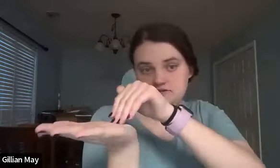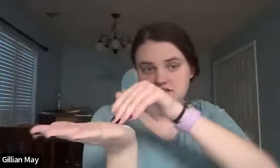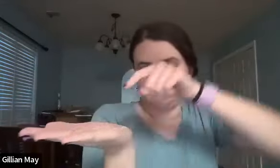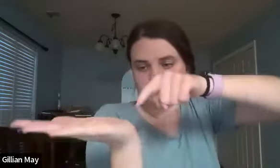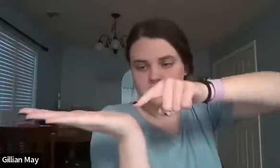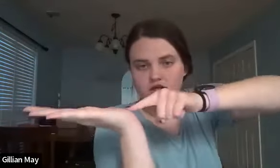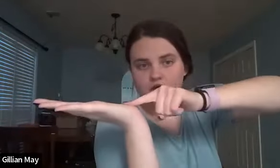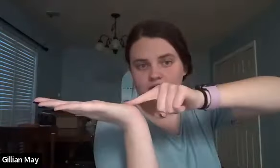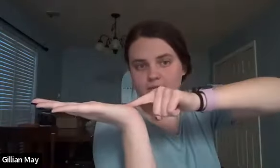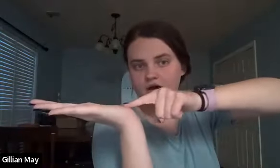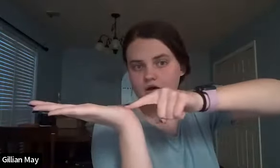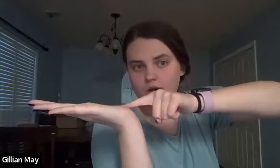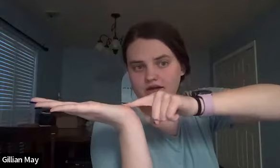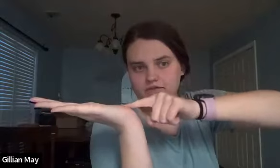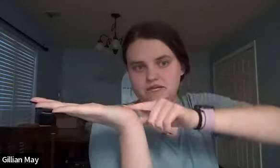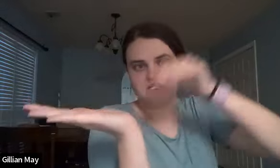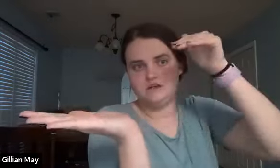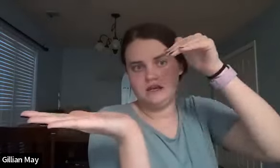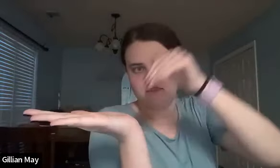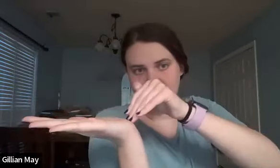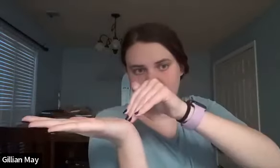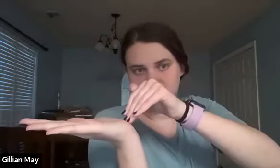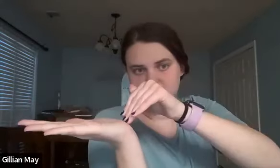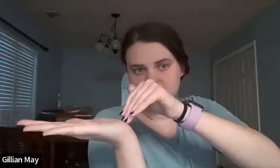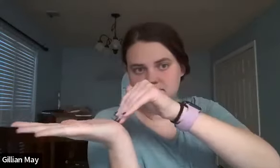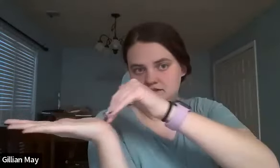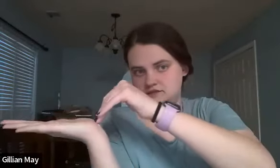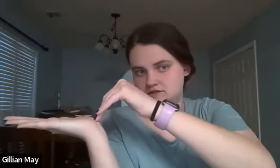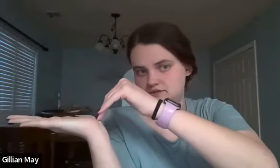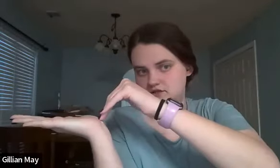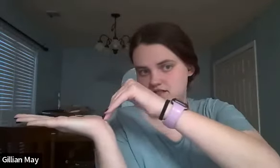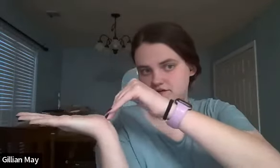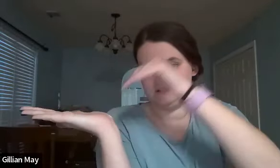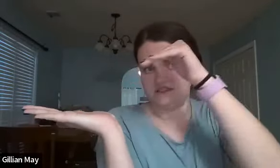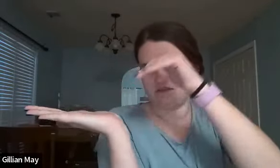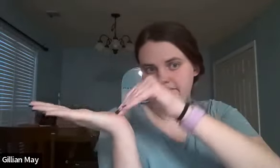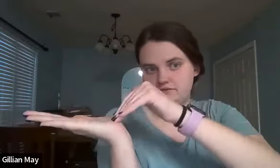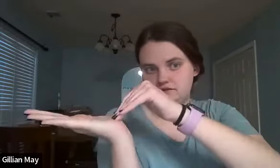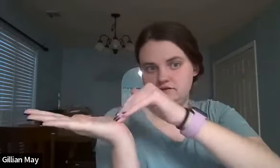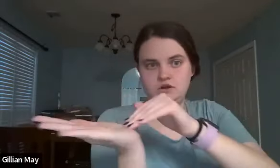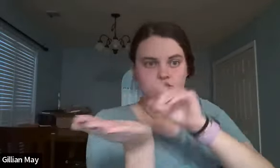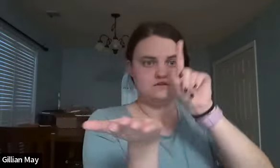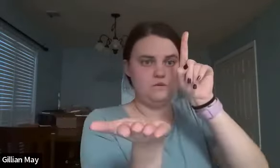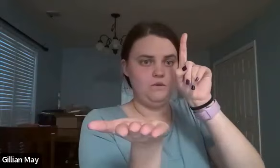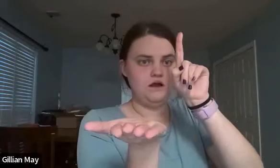1,000 and you're going to go at the palm, like at the base of your hand, 1,000. Let me turn it sideways so you can see it, 1,000. So